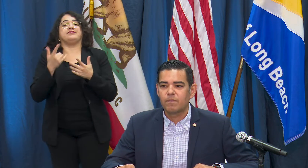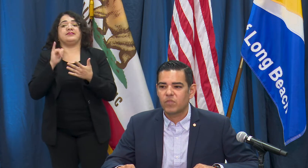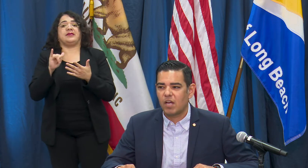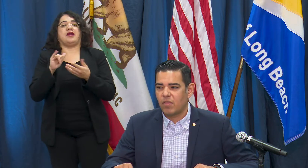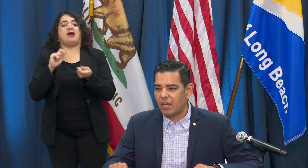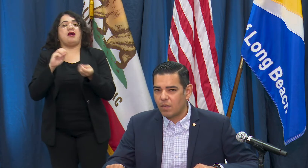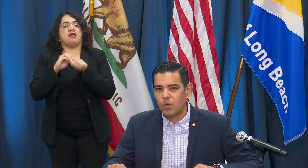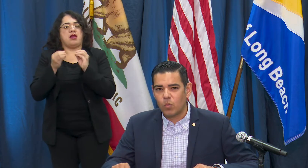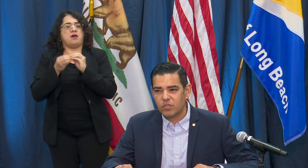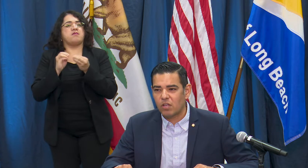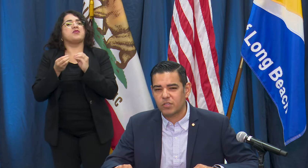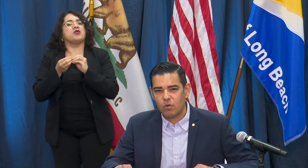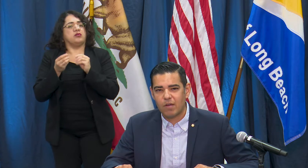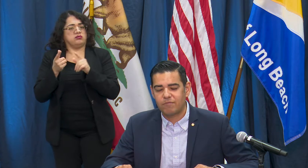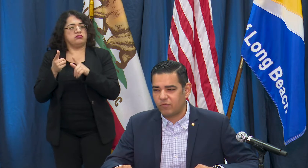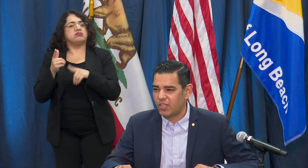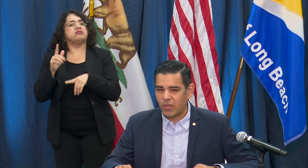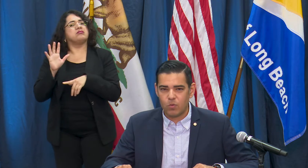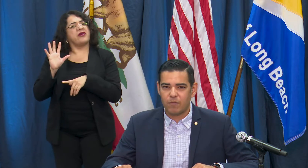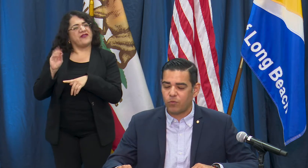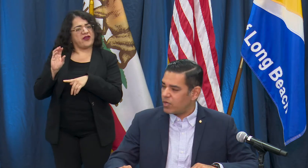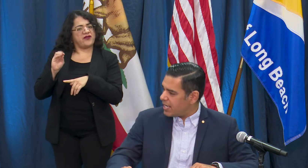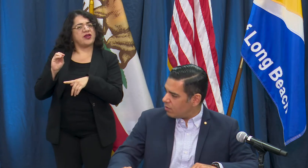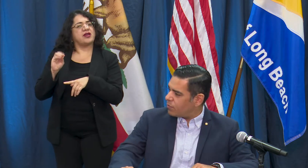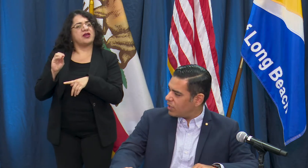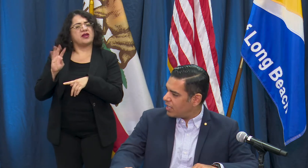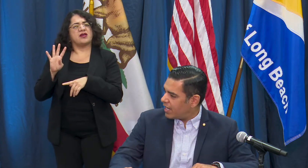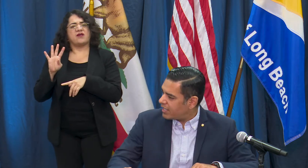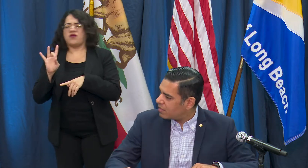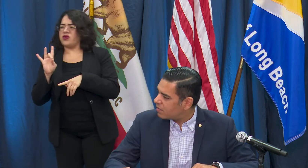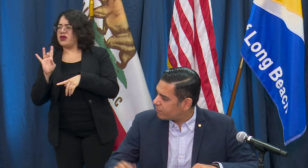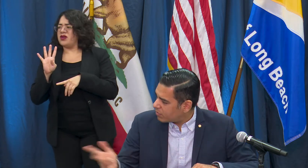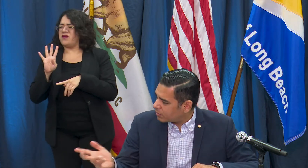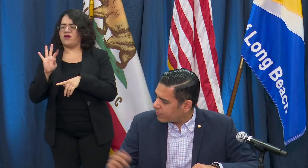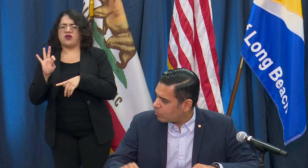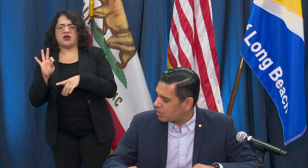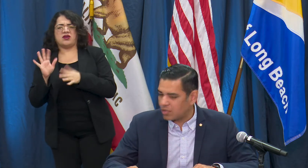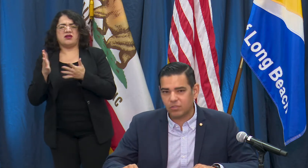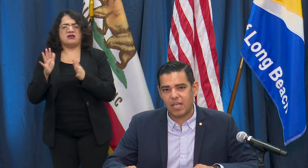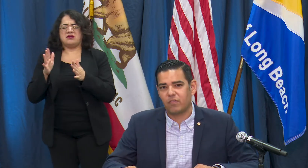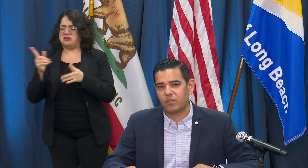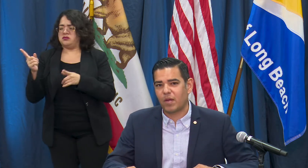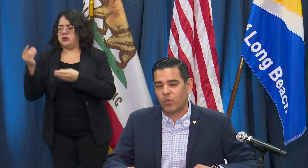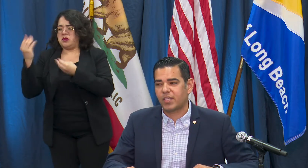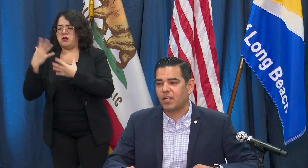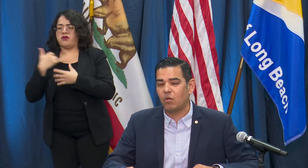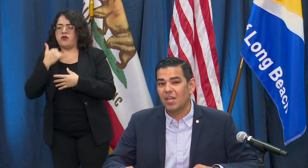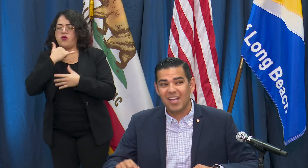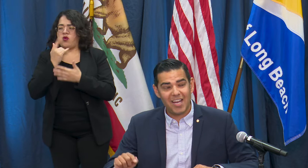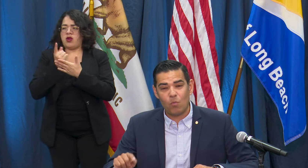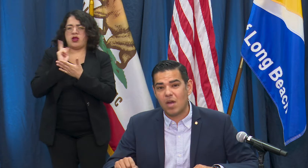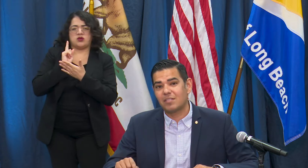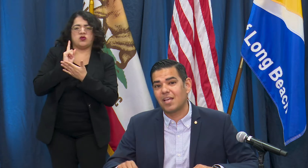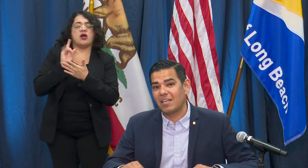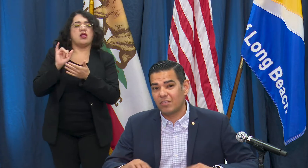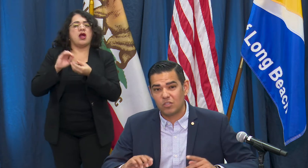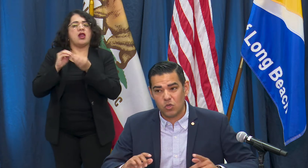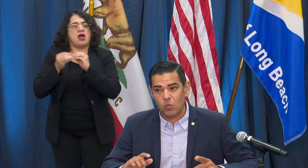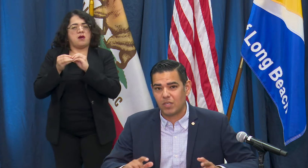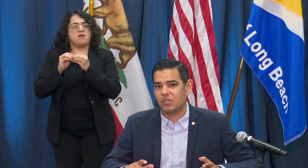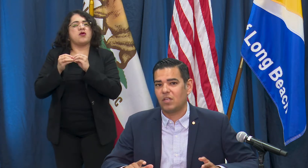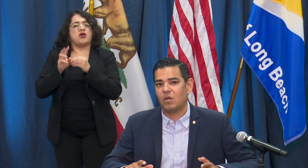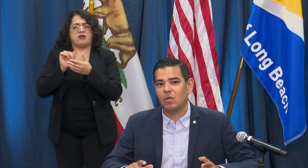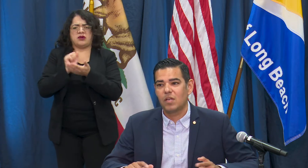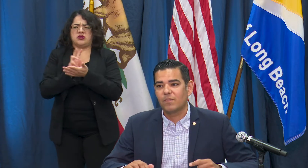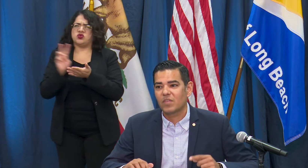ago, that number was also around 50. I think we were at 48 or 49. Correct me if I'm wrong, Dr. Davis, about a week ago. And I want to say even